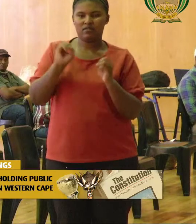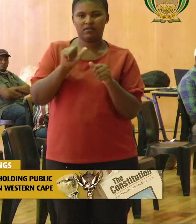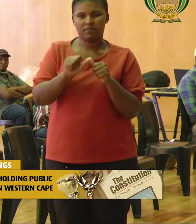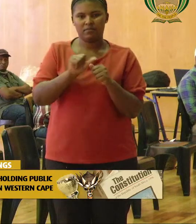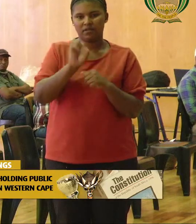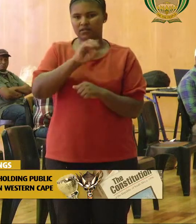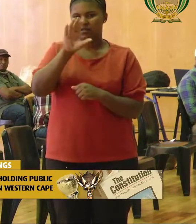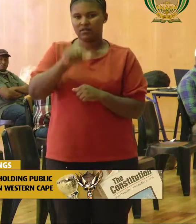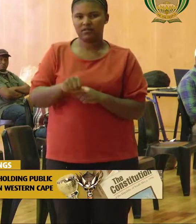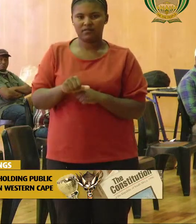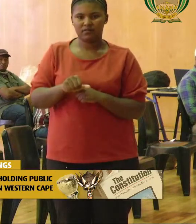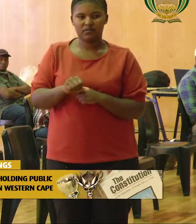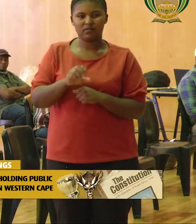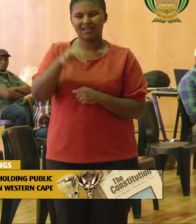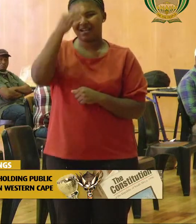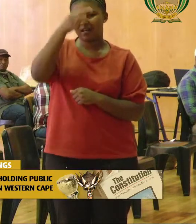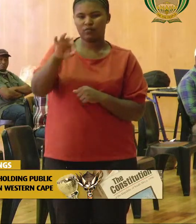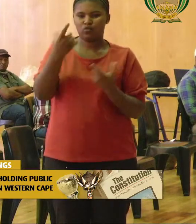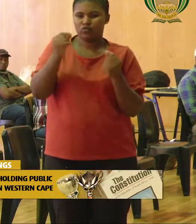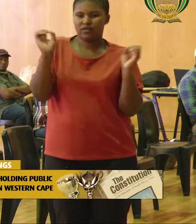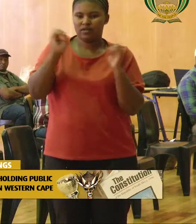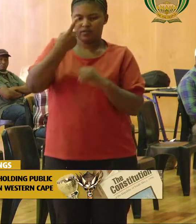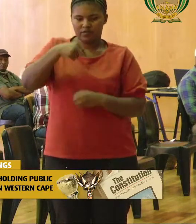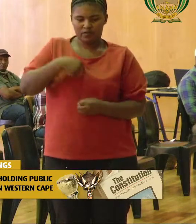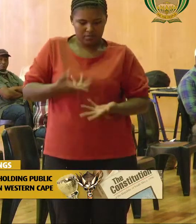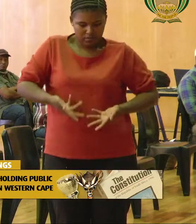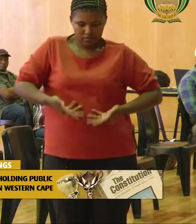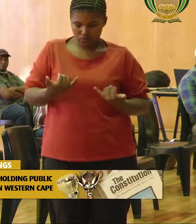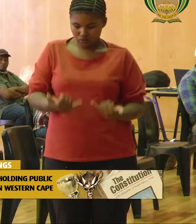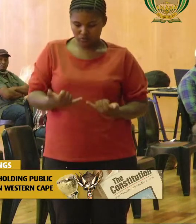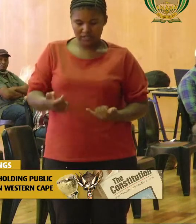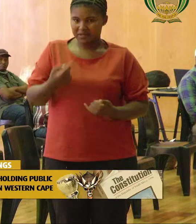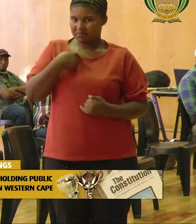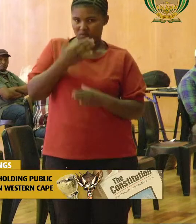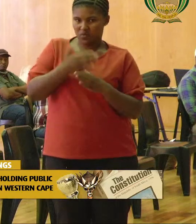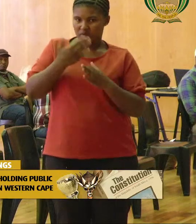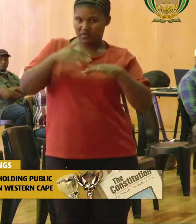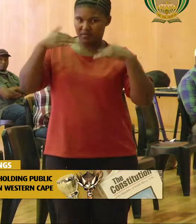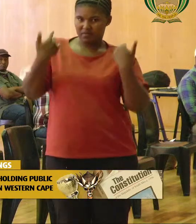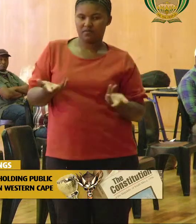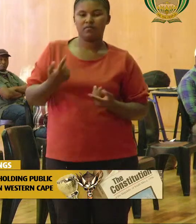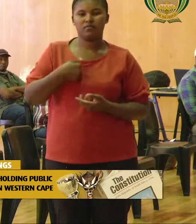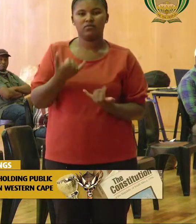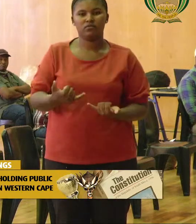There's nothing bad that the government has done for me. I'm now, even today, unemployed.